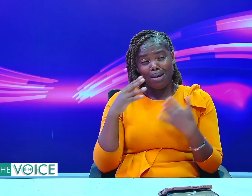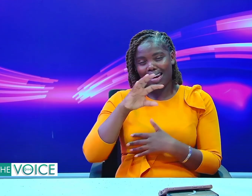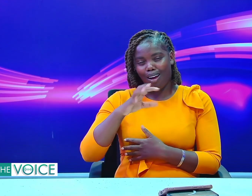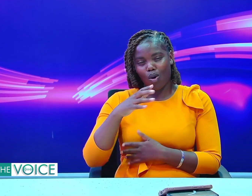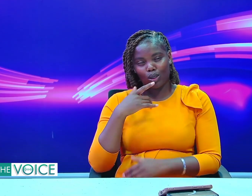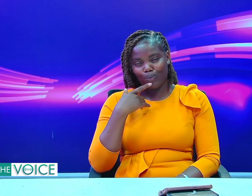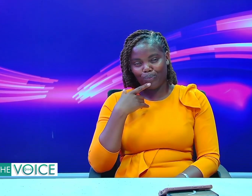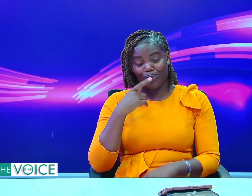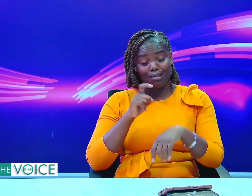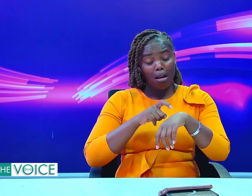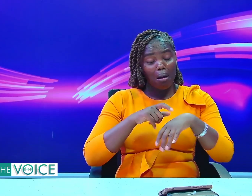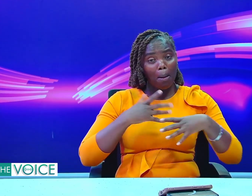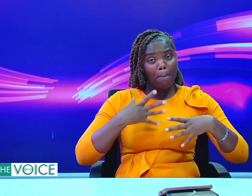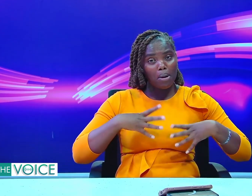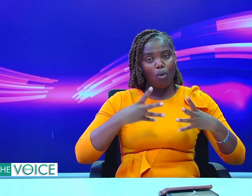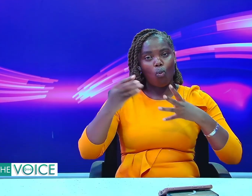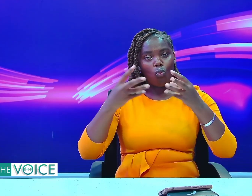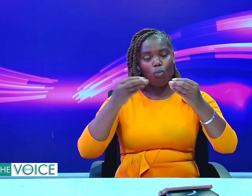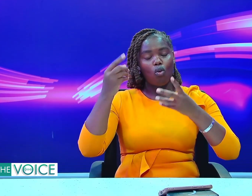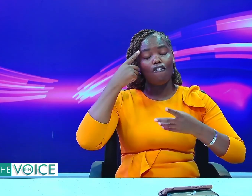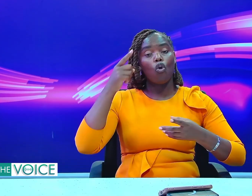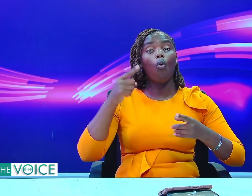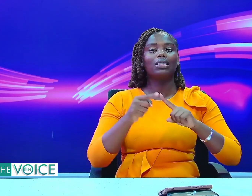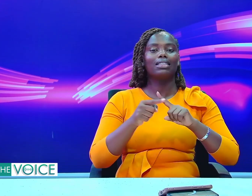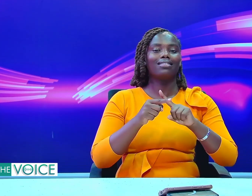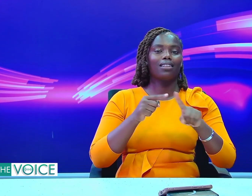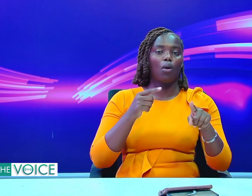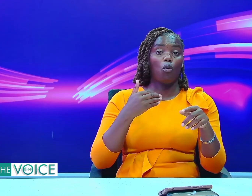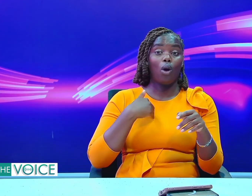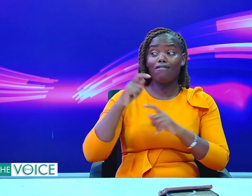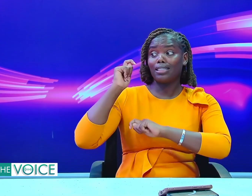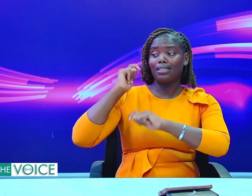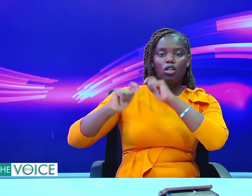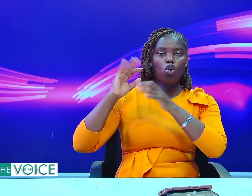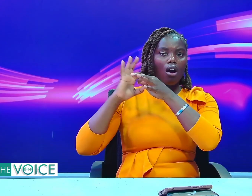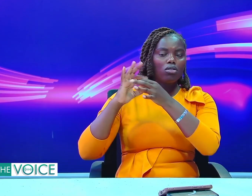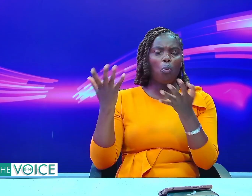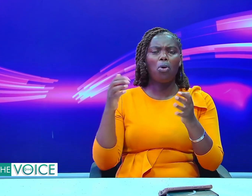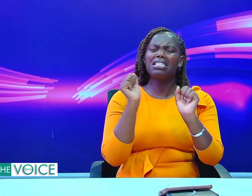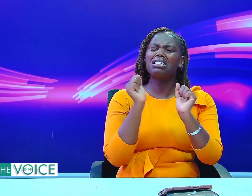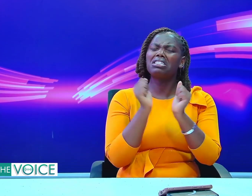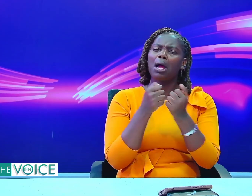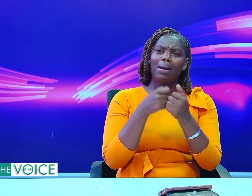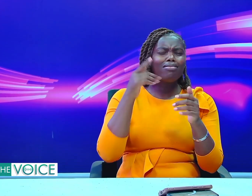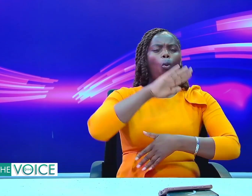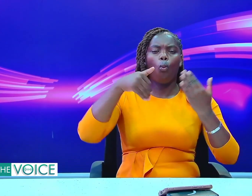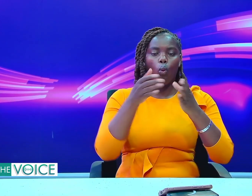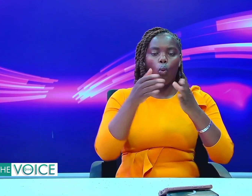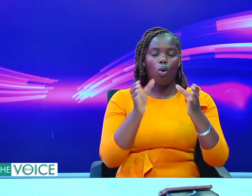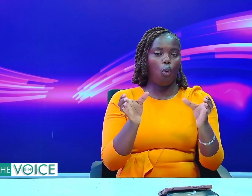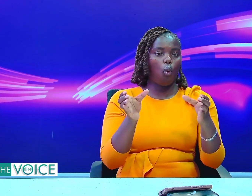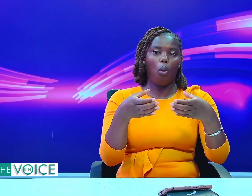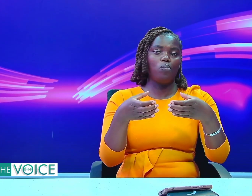tragic happened in Meru County when people were going for circumcision, a traditional experience that